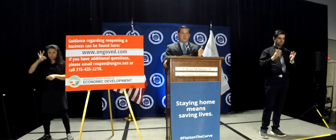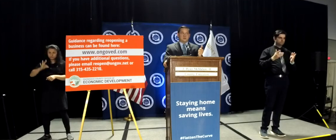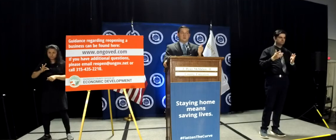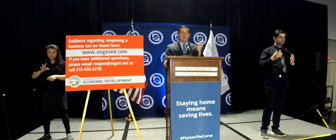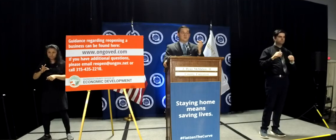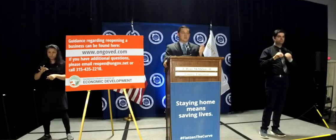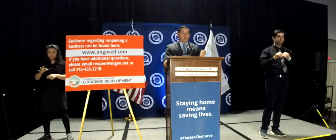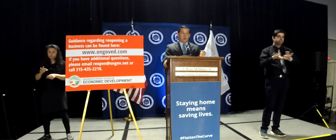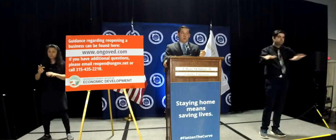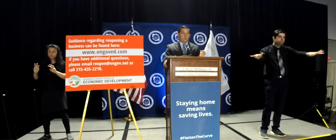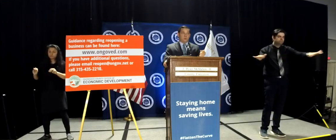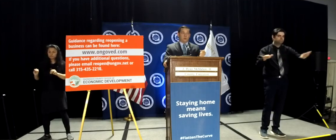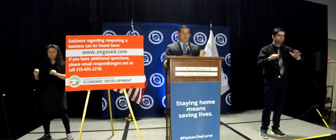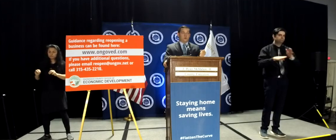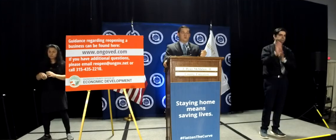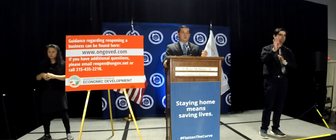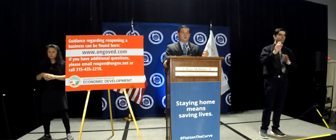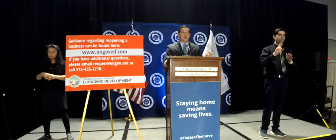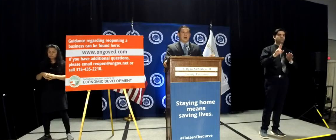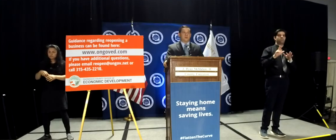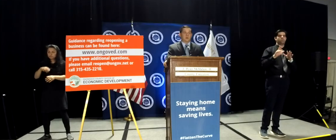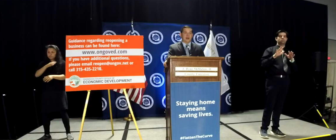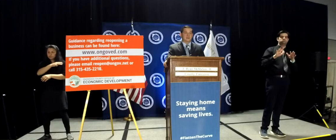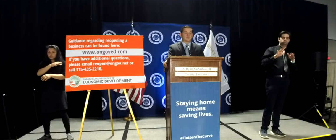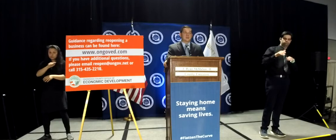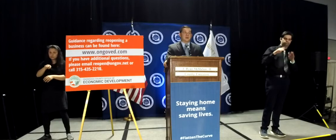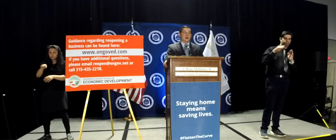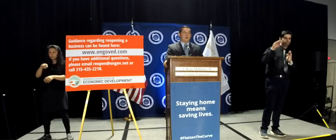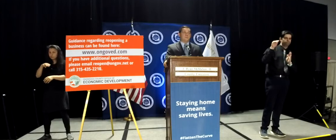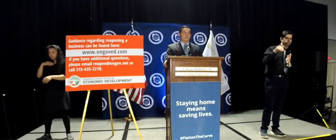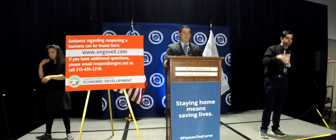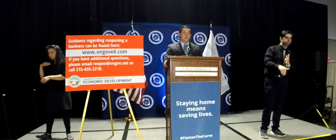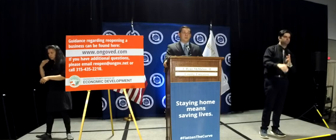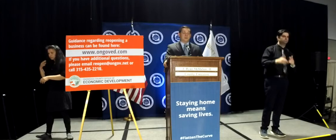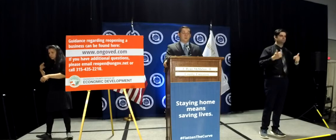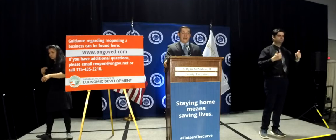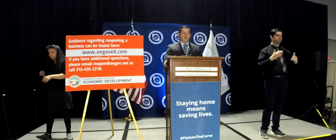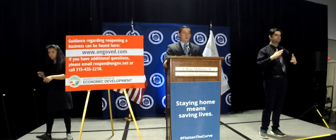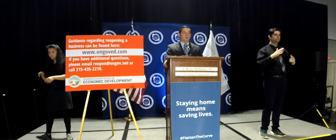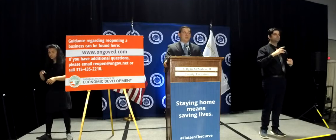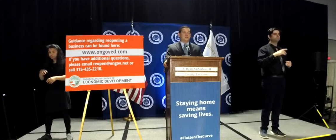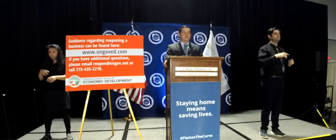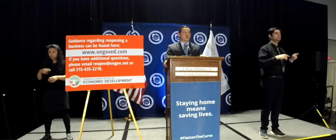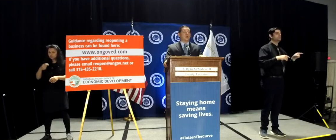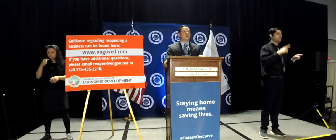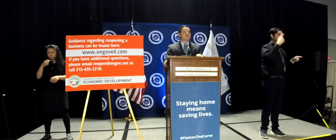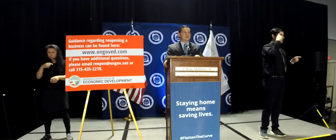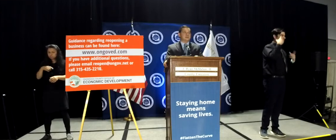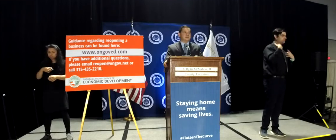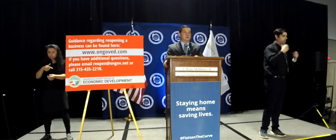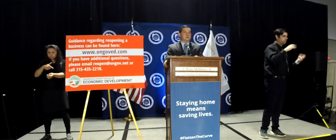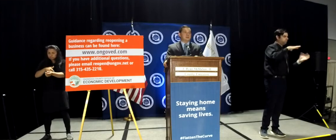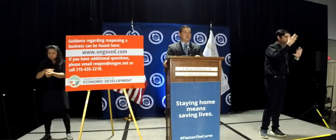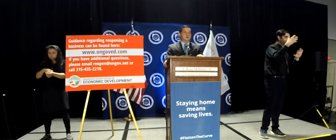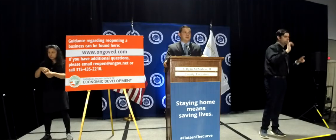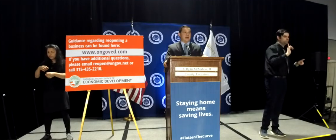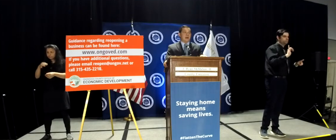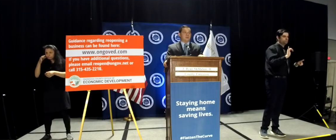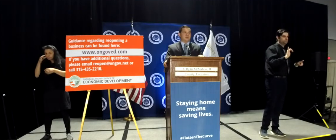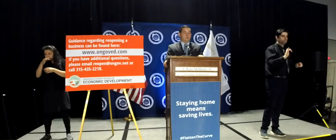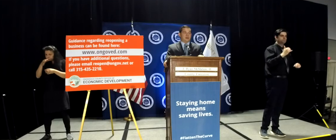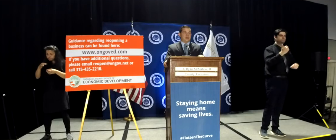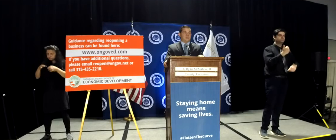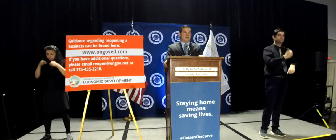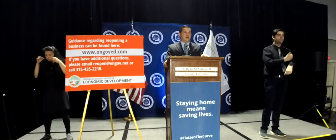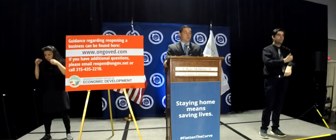suicide rates. We're seeing opioid overdoses on the rise. I don't believe it's a coincidence that this is all